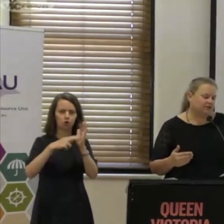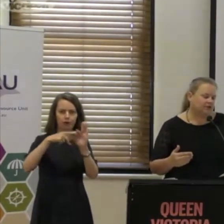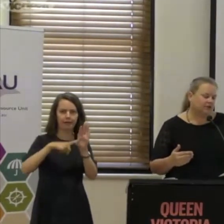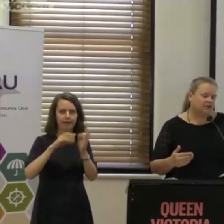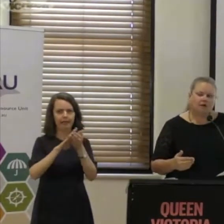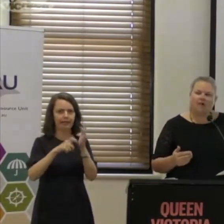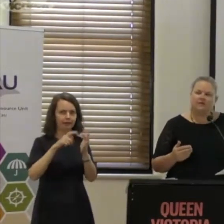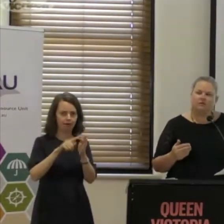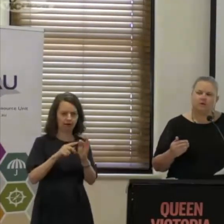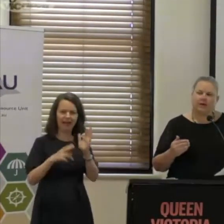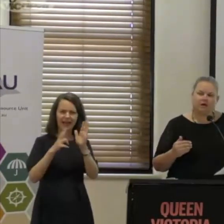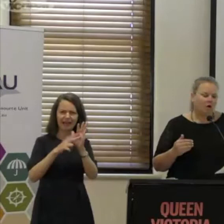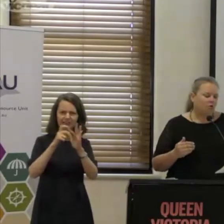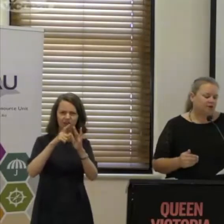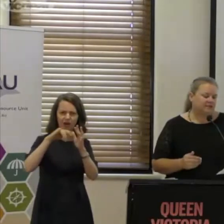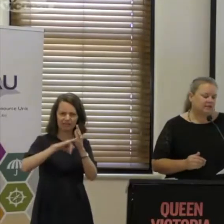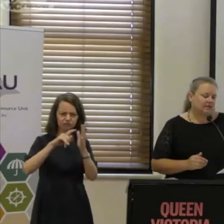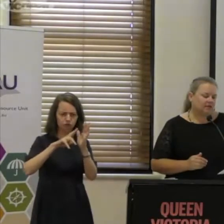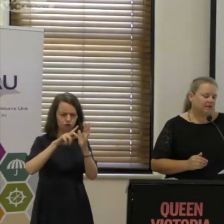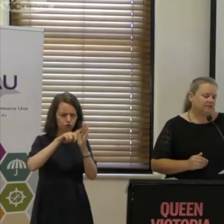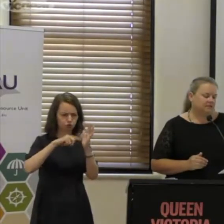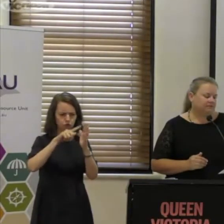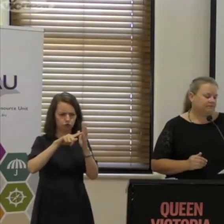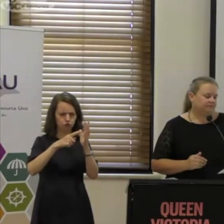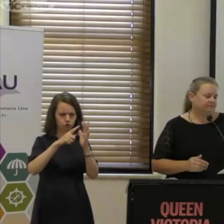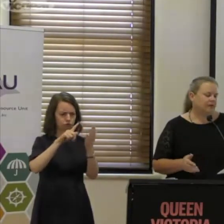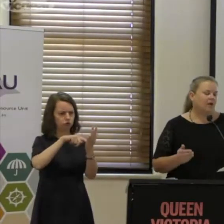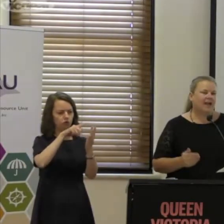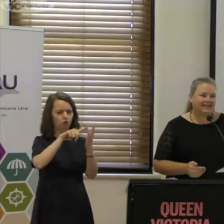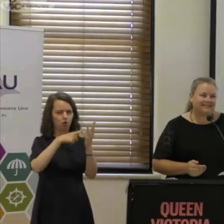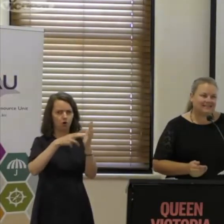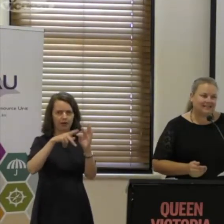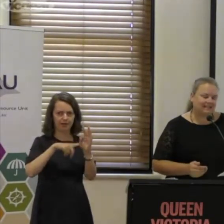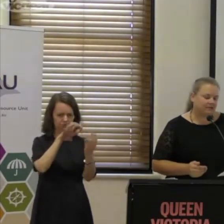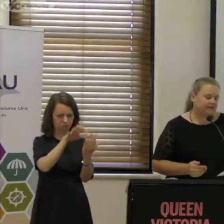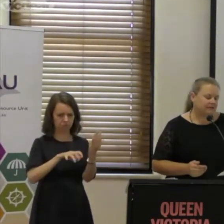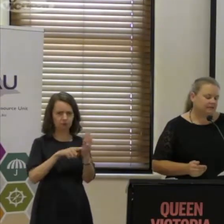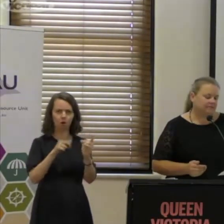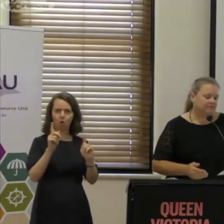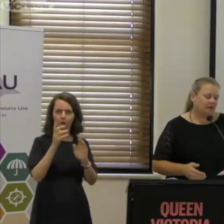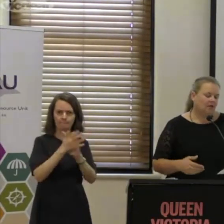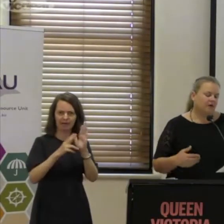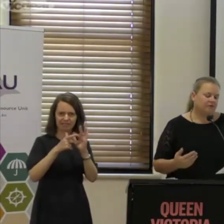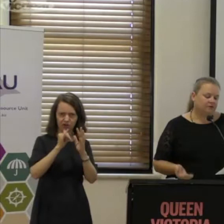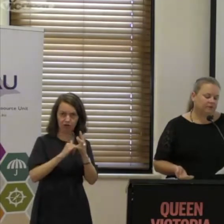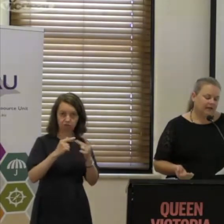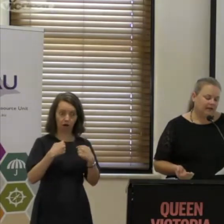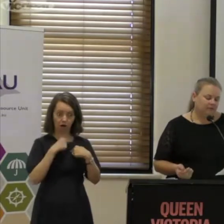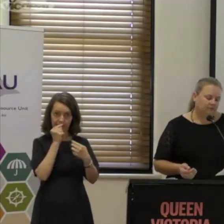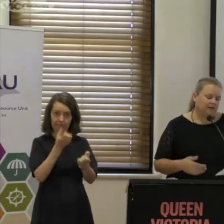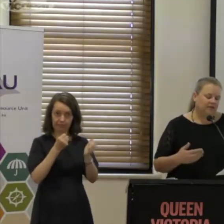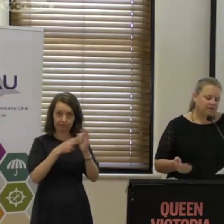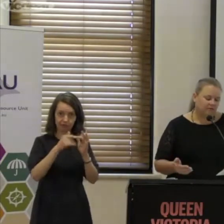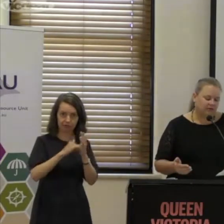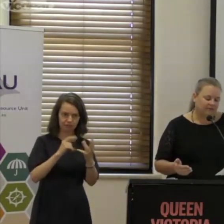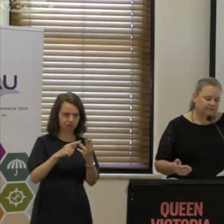NDIS journey, they talk about what is the NDIS, can I access the NDIS, my first plan,